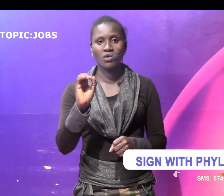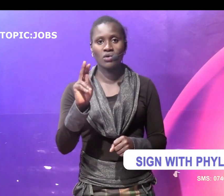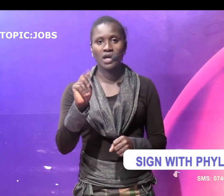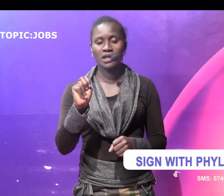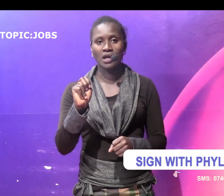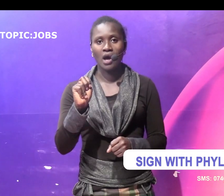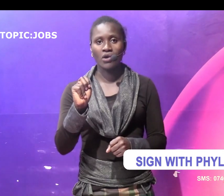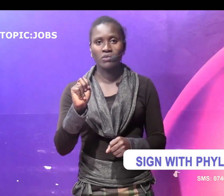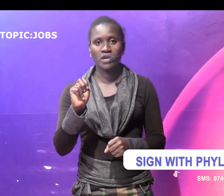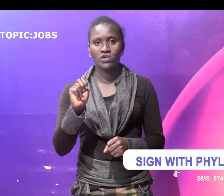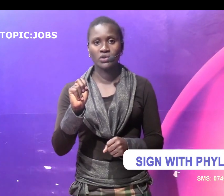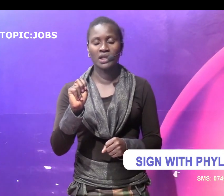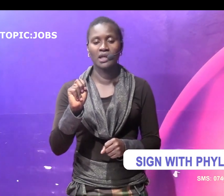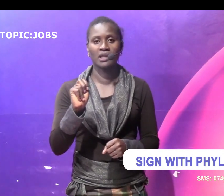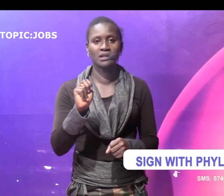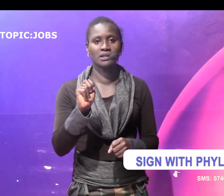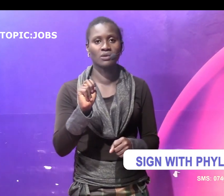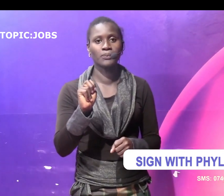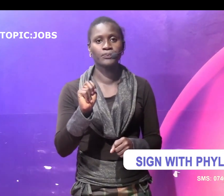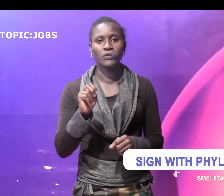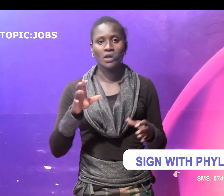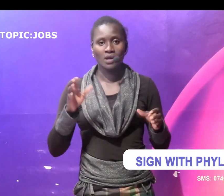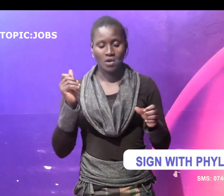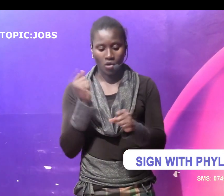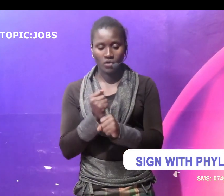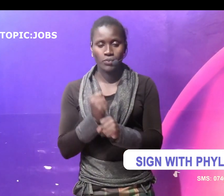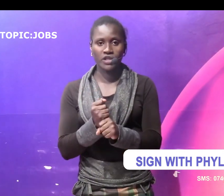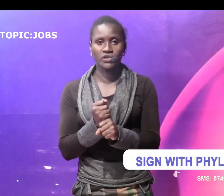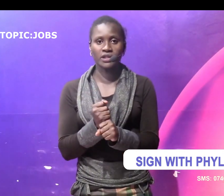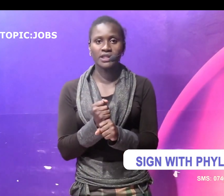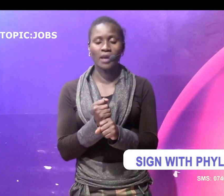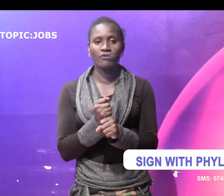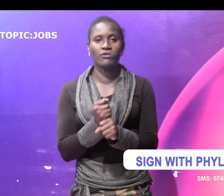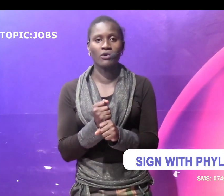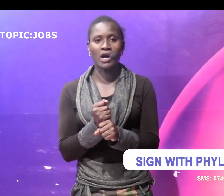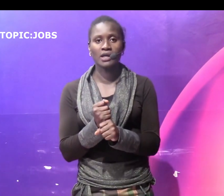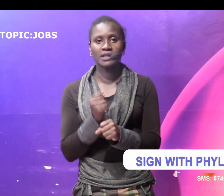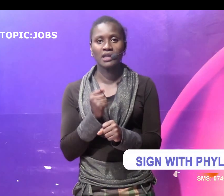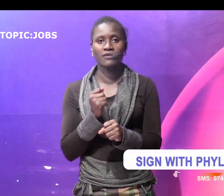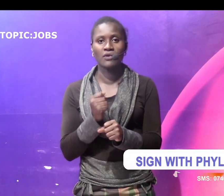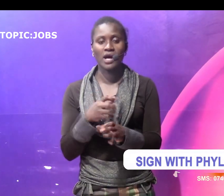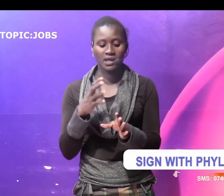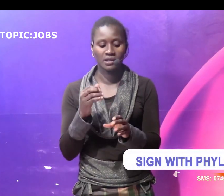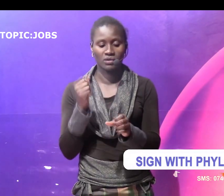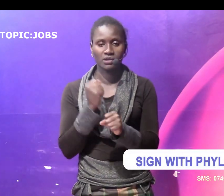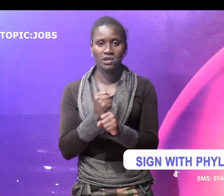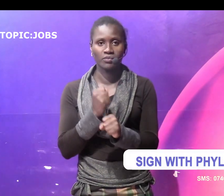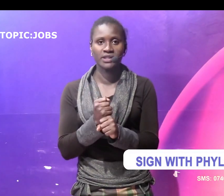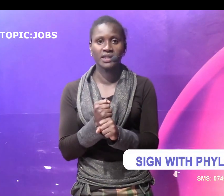O-C-U-P-A-T-I-O-N. Occupation, like that. So occupation, the same for work. Sign for work also represents